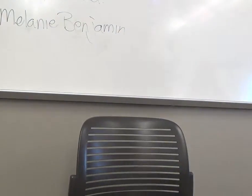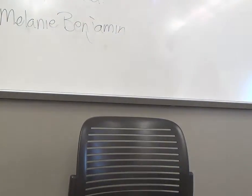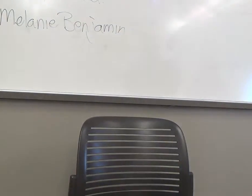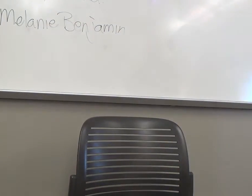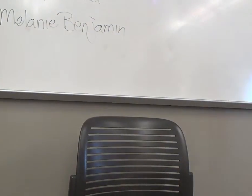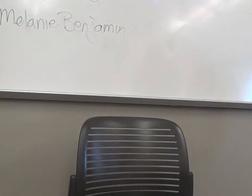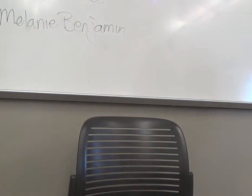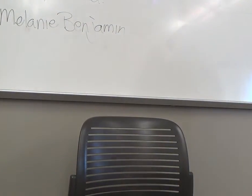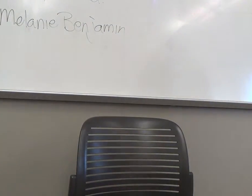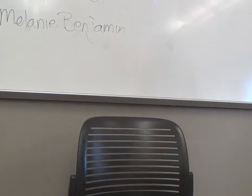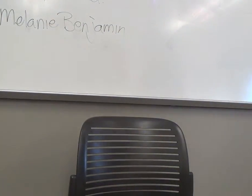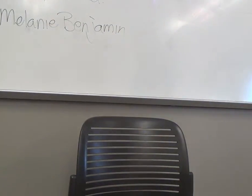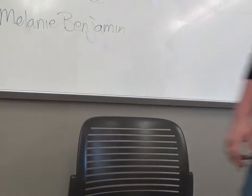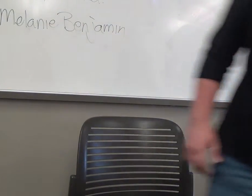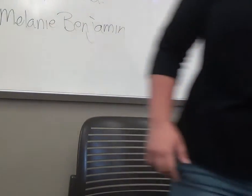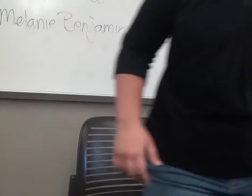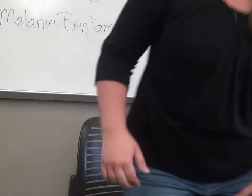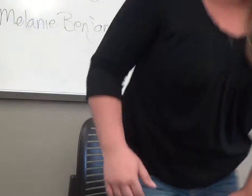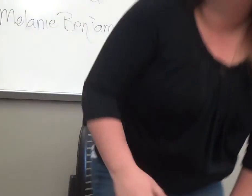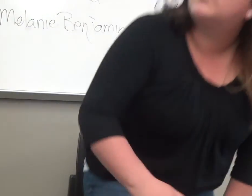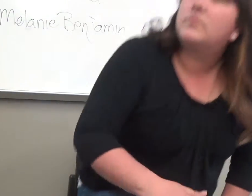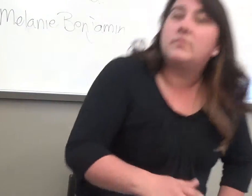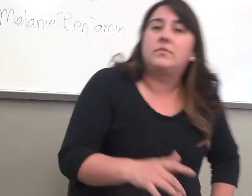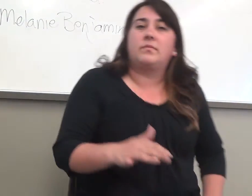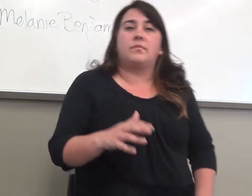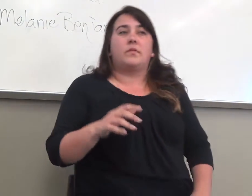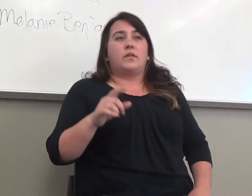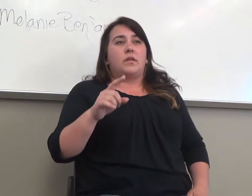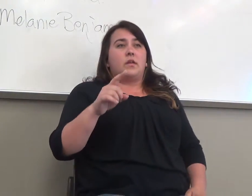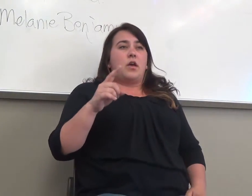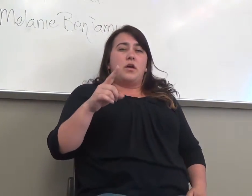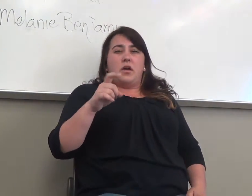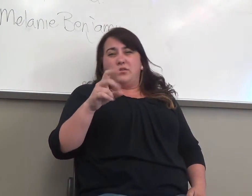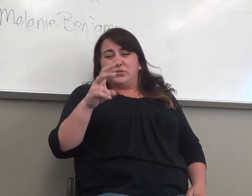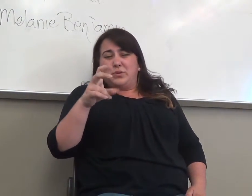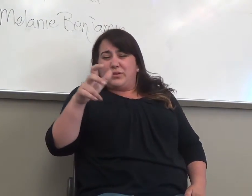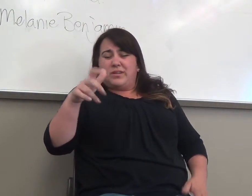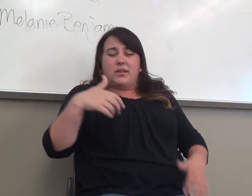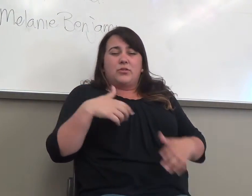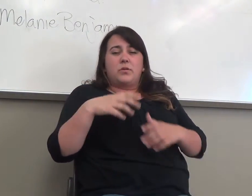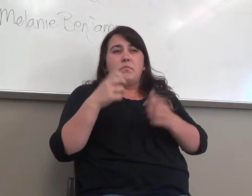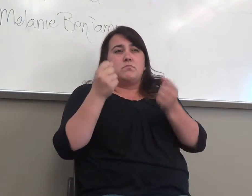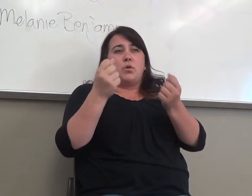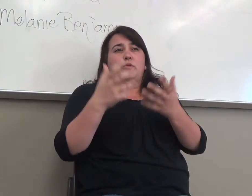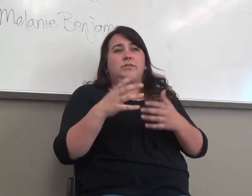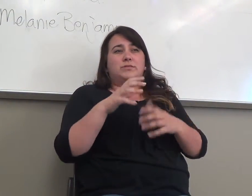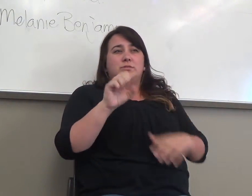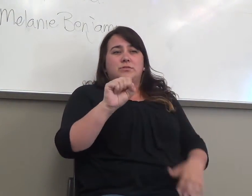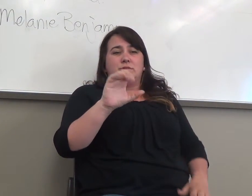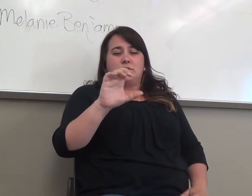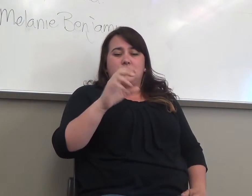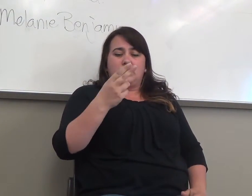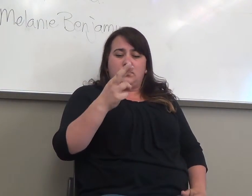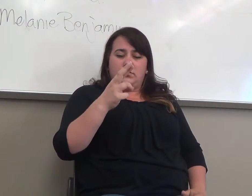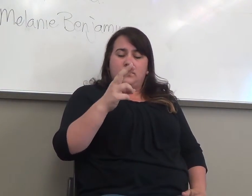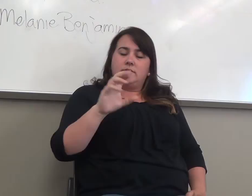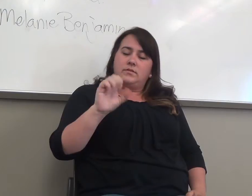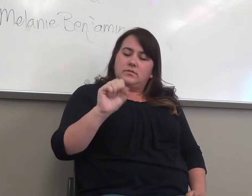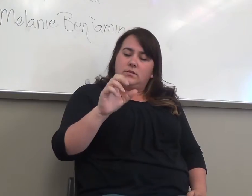stop. That word screeched. Does anyone know what that kind of word is called? It's very descriptive because